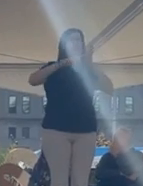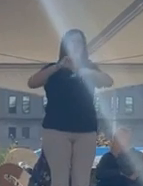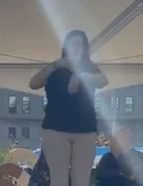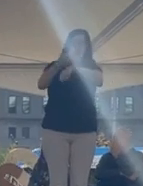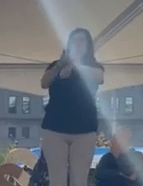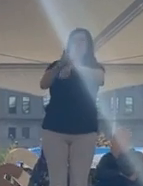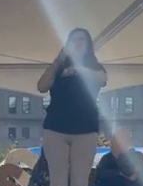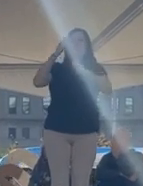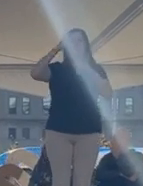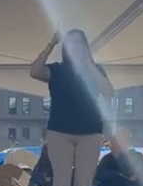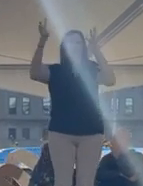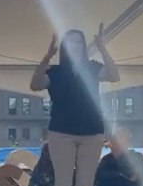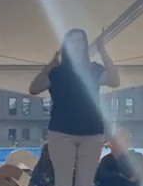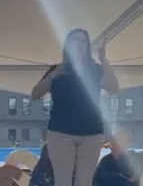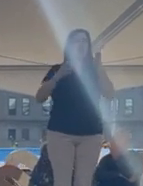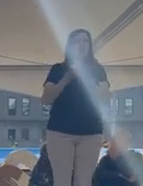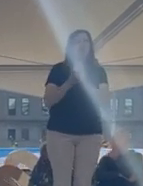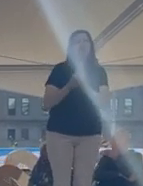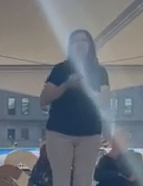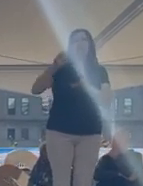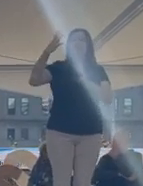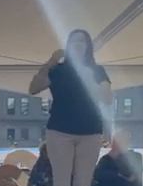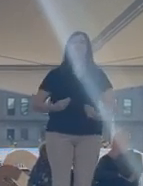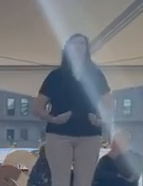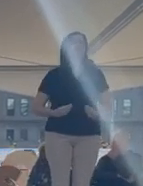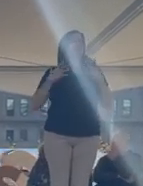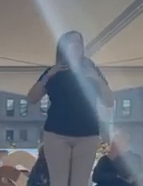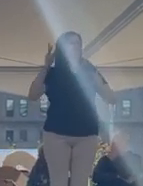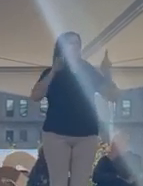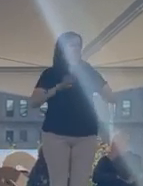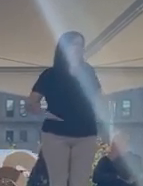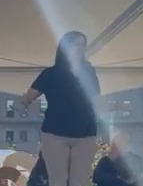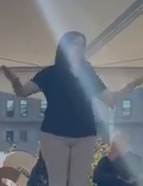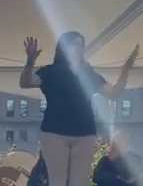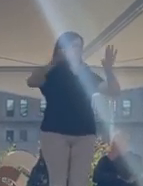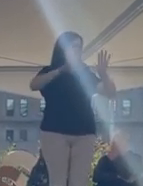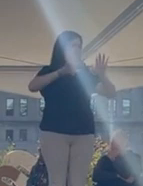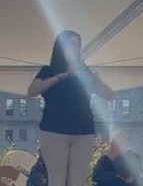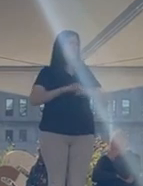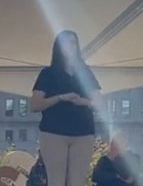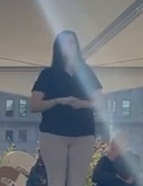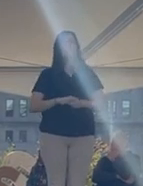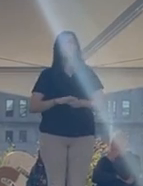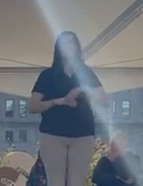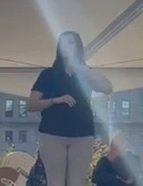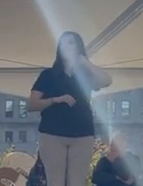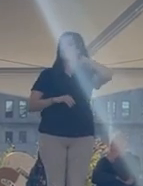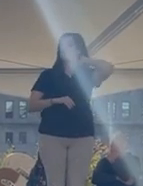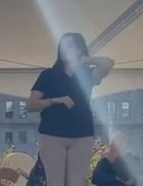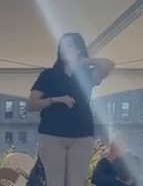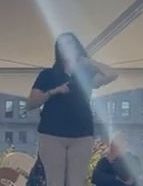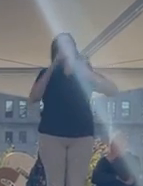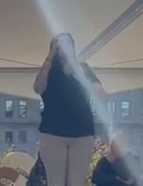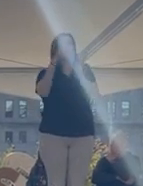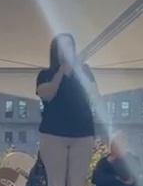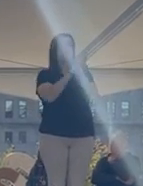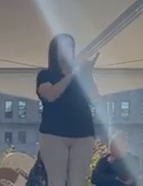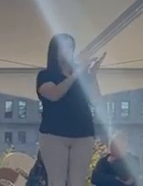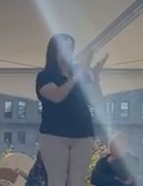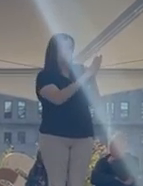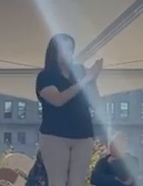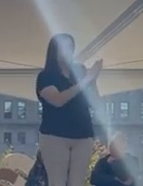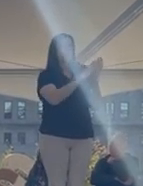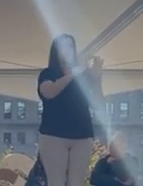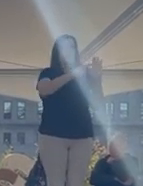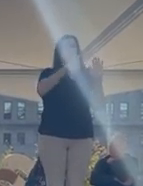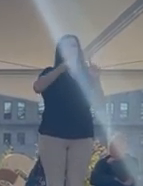innovation, prosperity, and thriving people and places. In a document published by the National